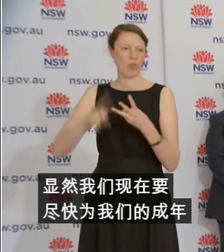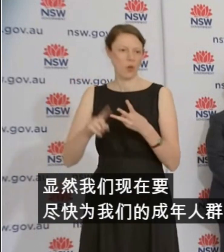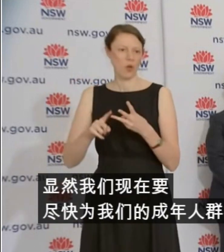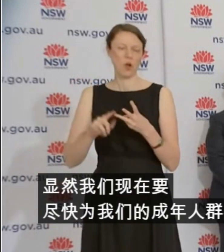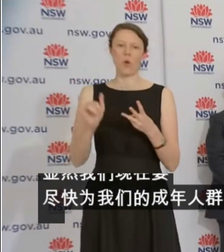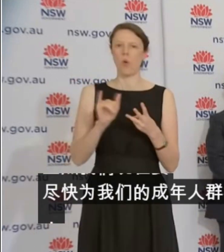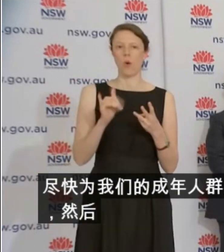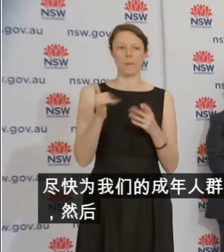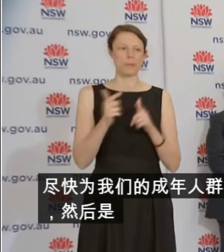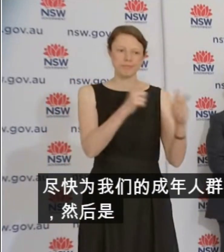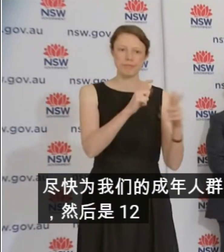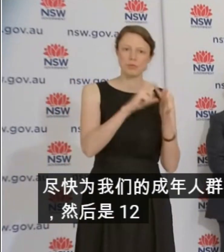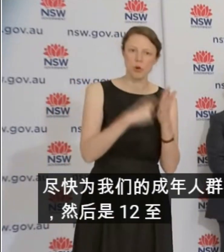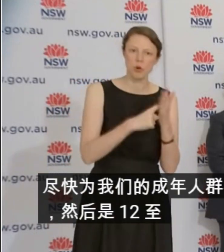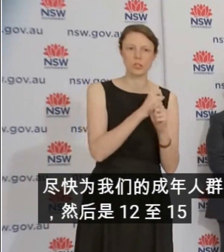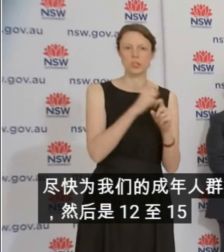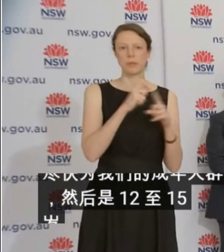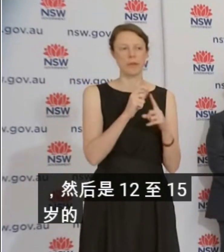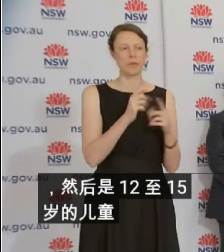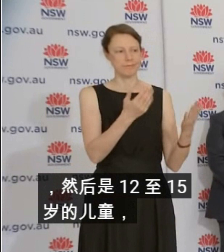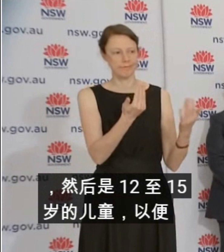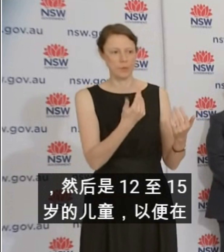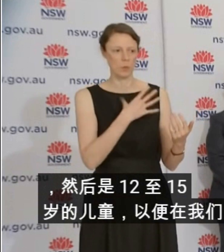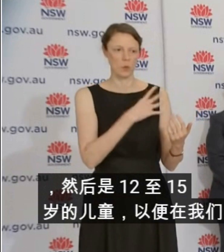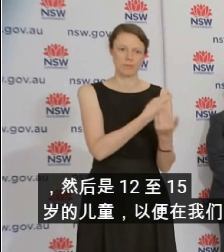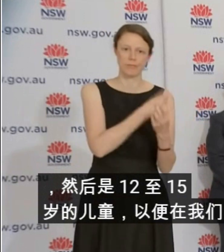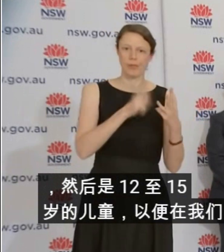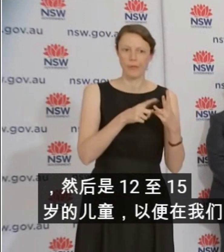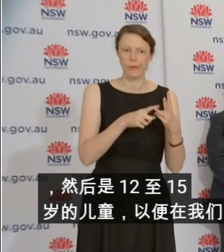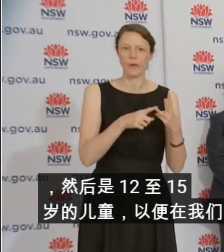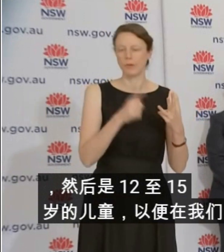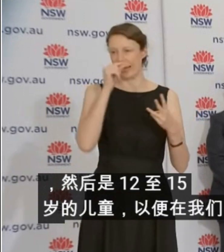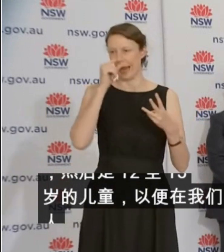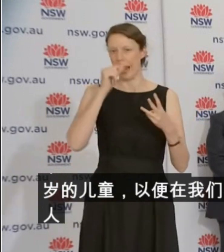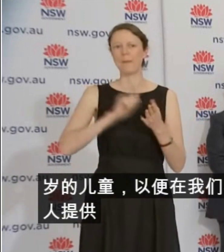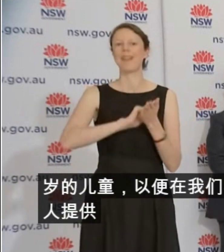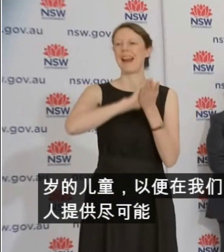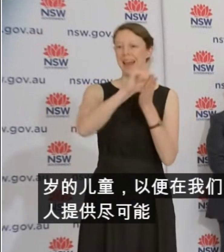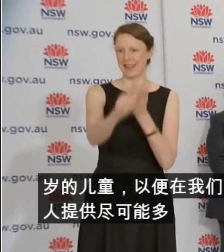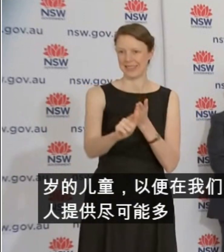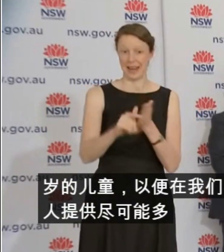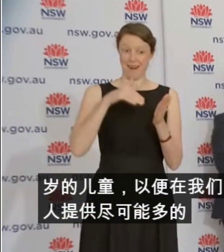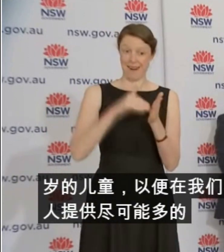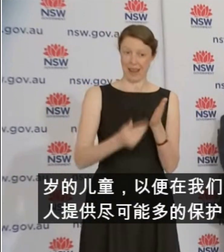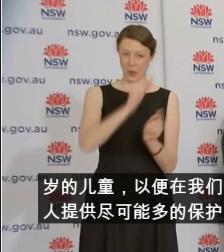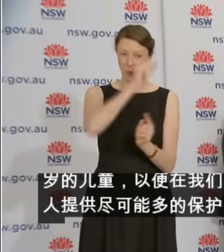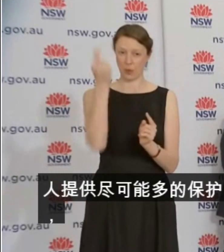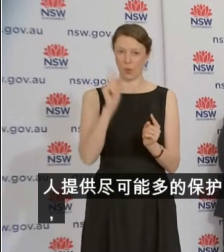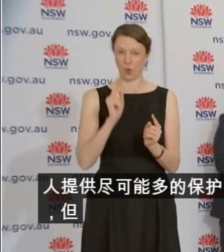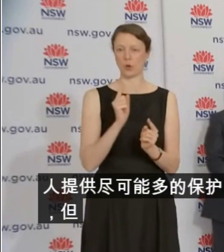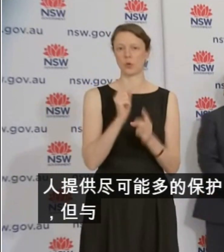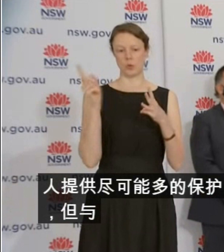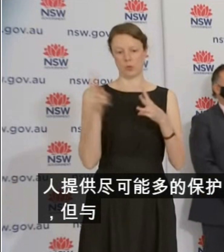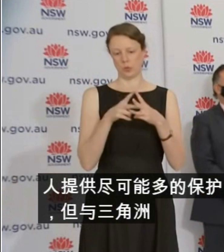our adult population as quickly as possible, and the 12 to 15-year-olds, to give everybody protection, as much people as possible protection, once we